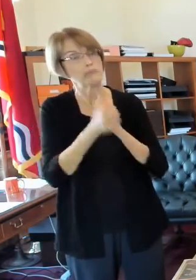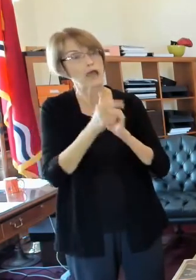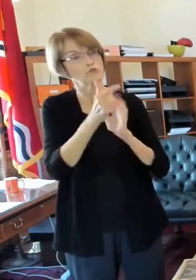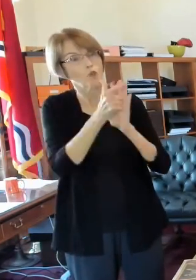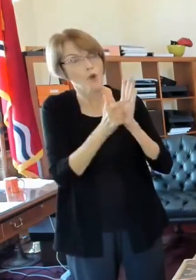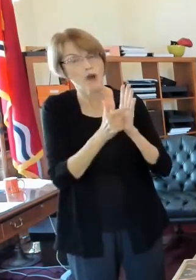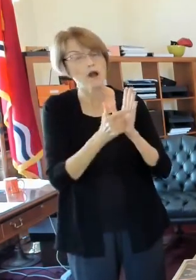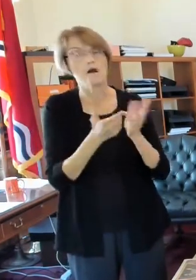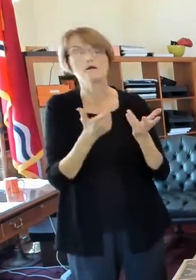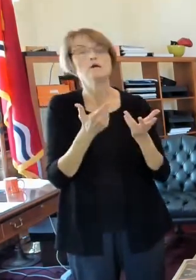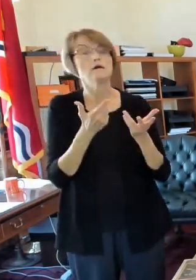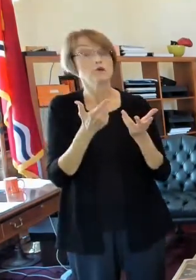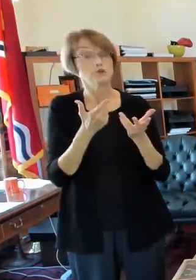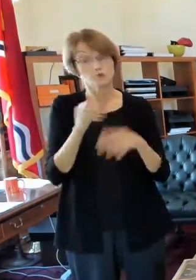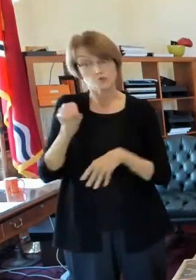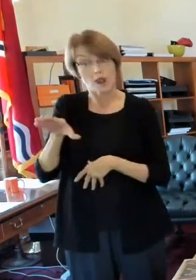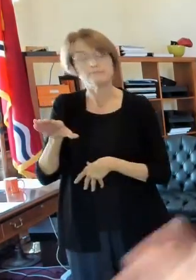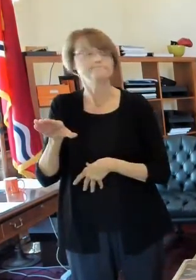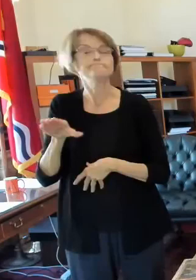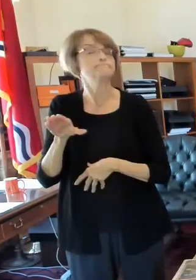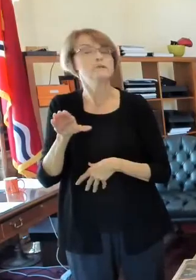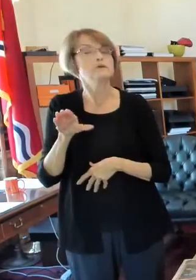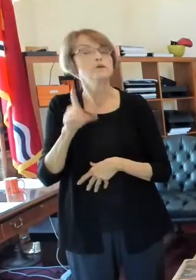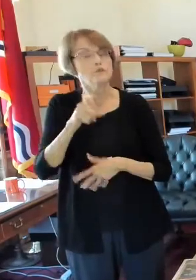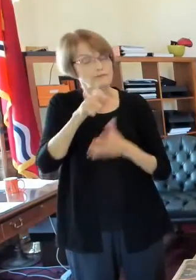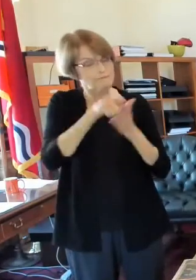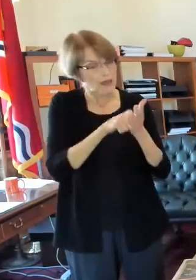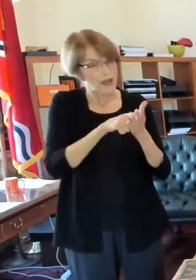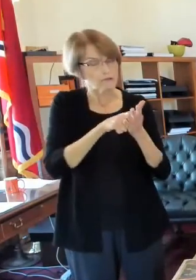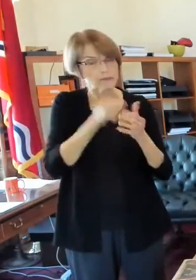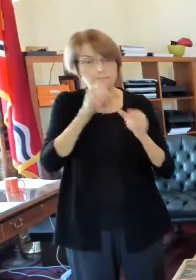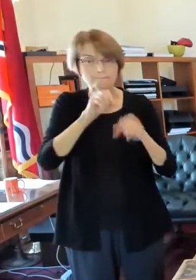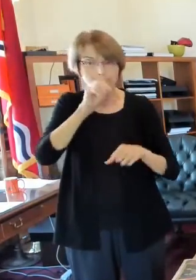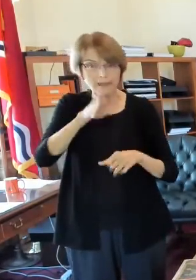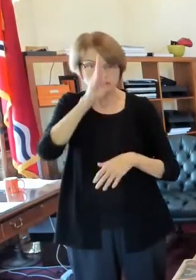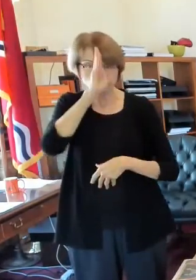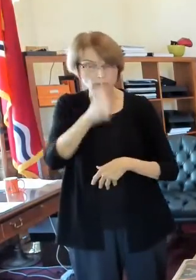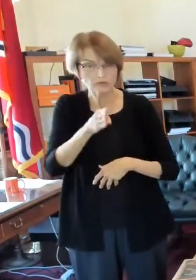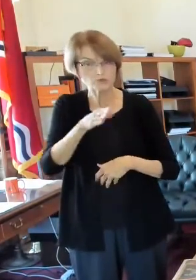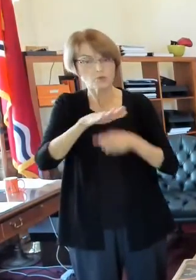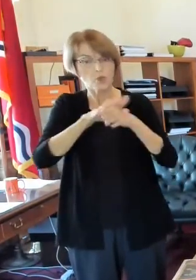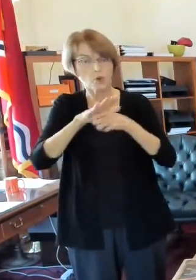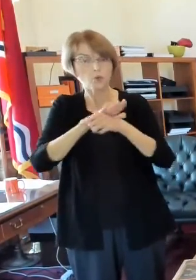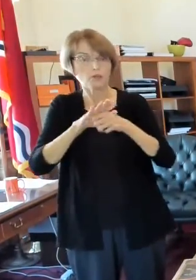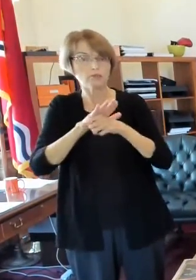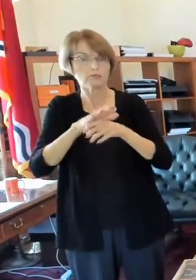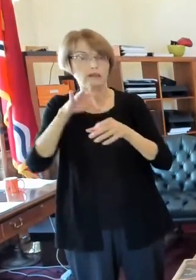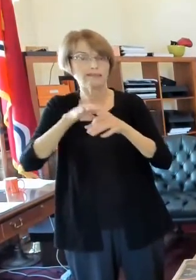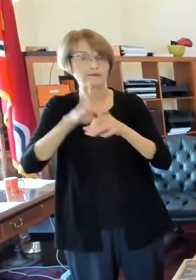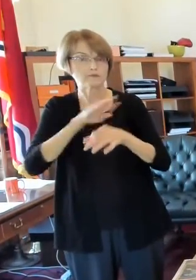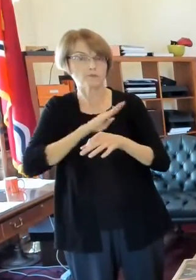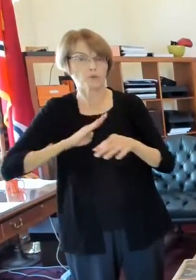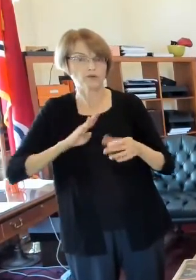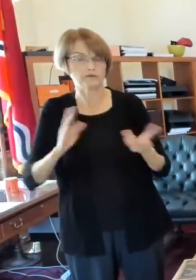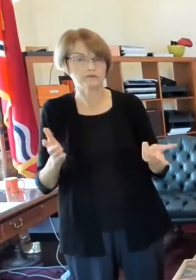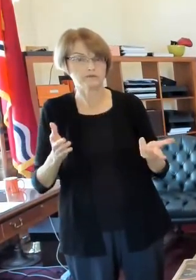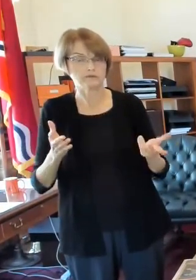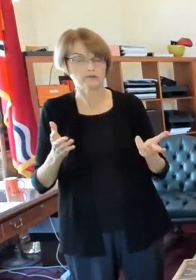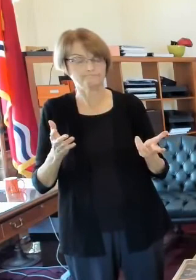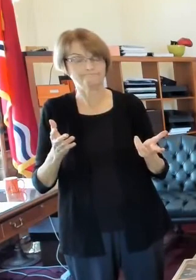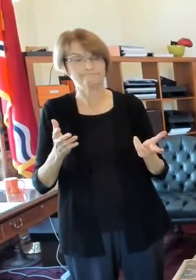to the election board, or the local election authority. So that's unfortunate because I think